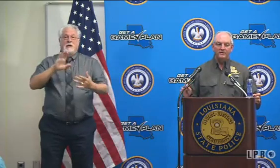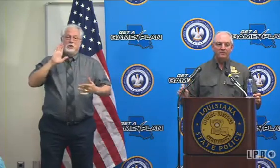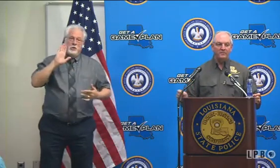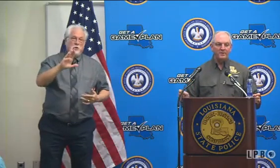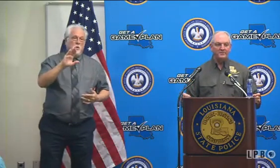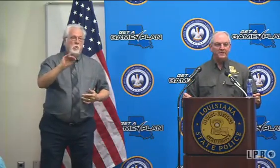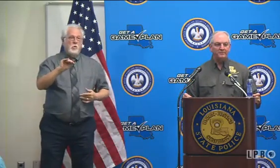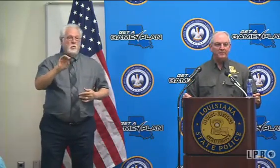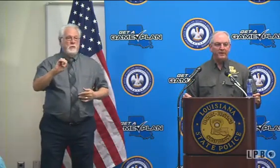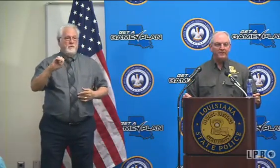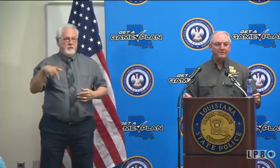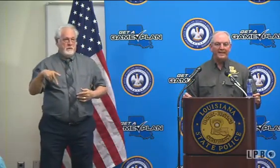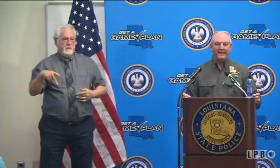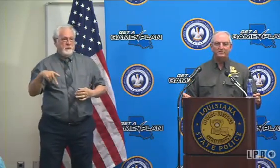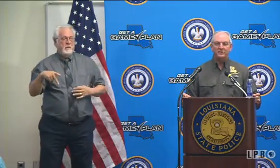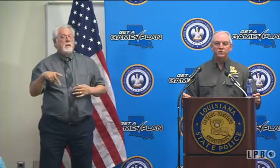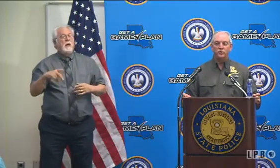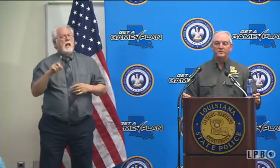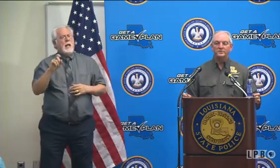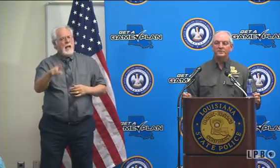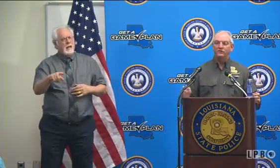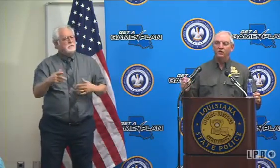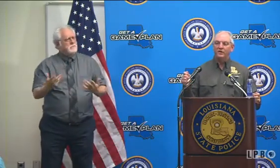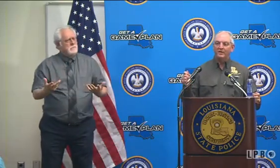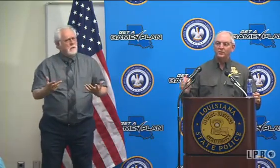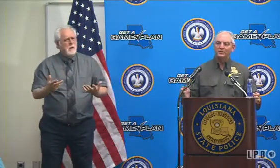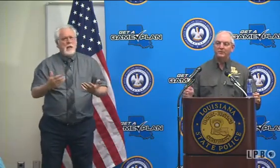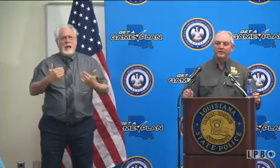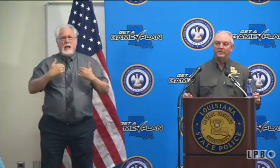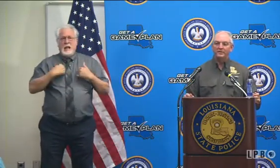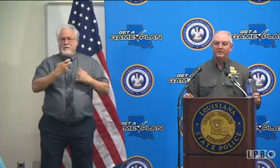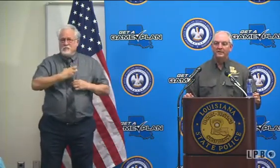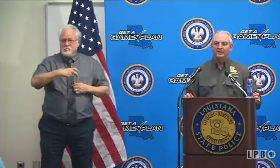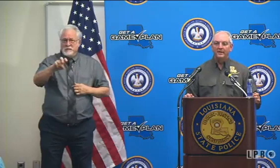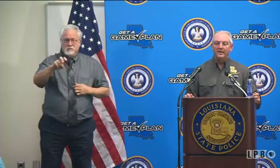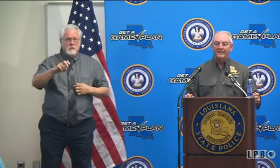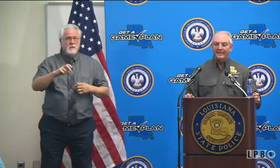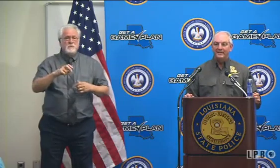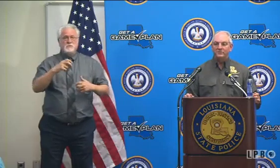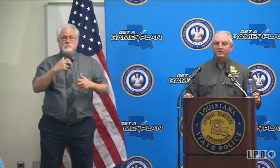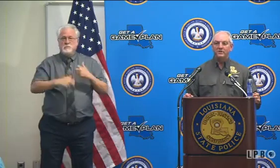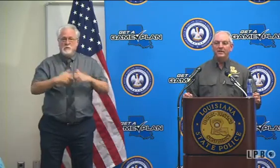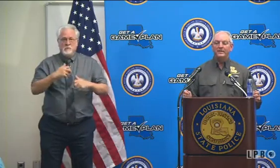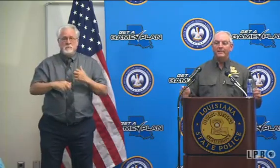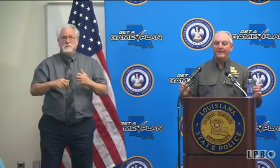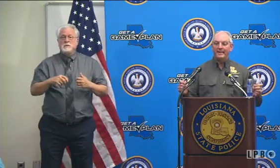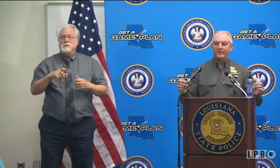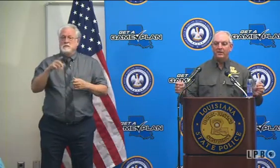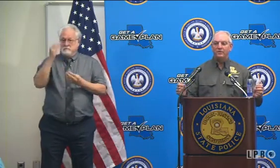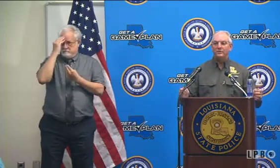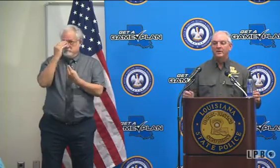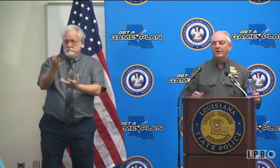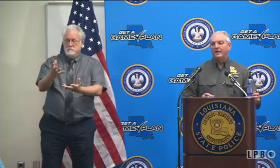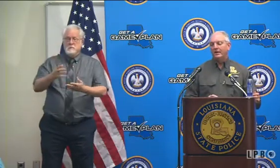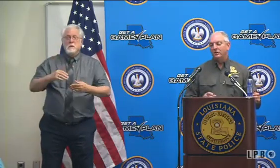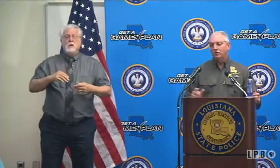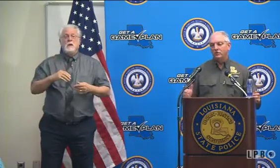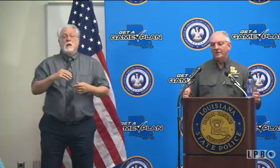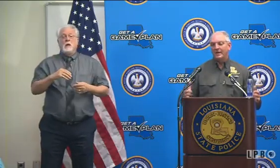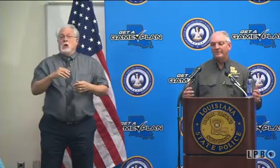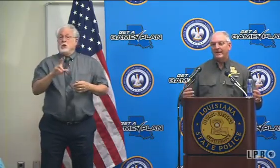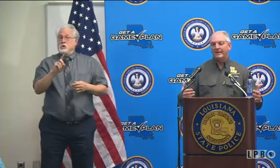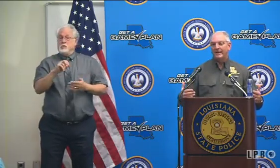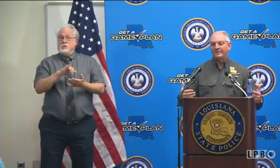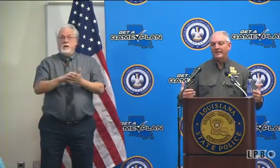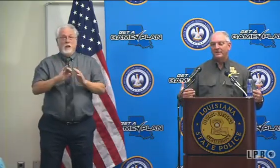your Office of Emergency Preparedness and ask those questions. If you've got transportation needs, you need to make that known. You